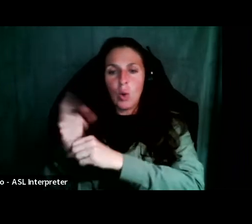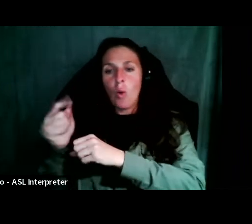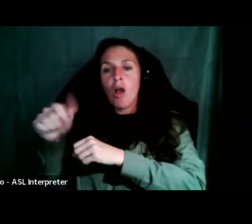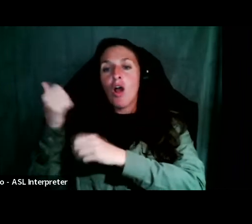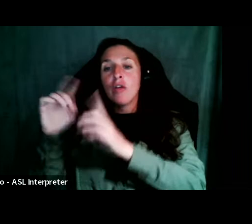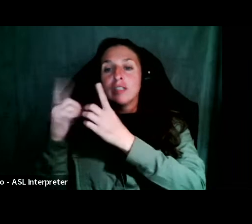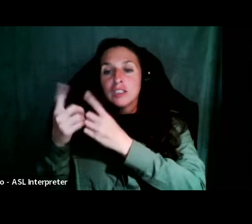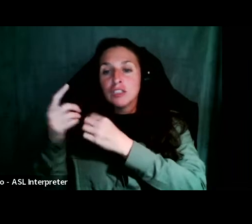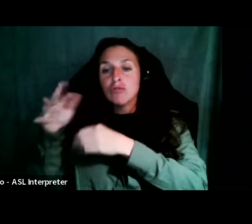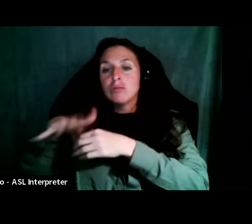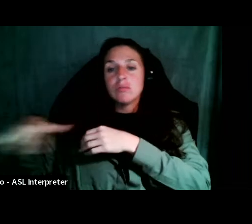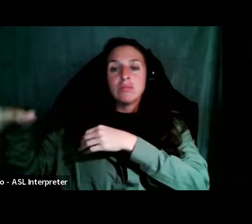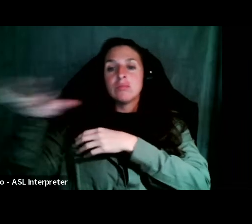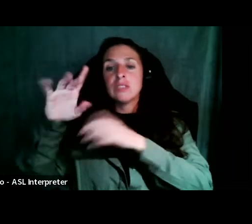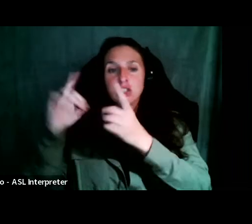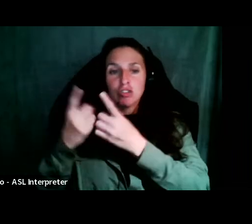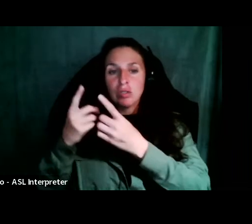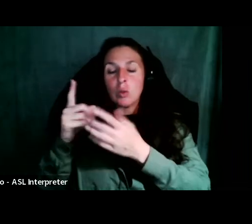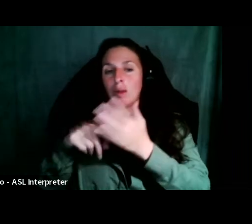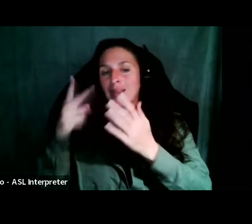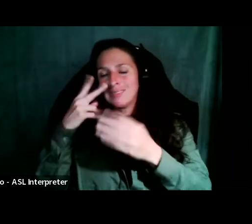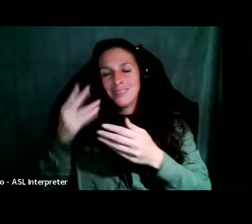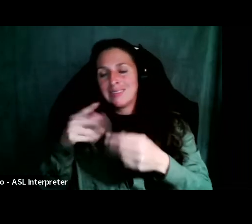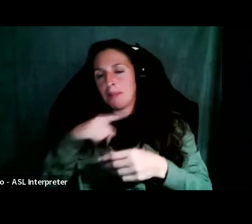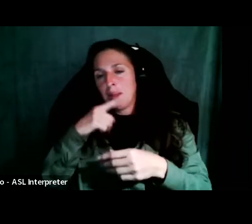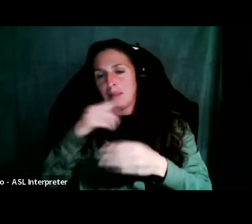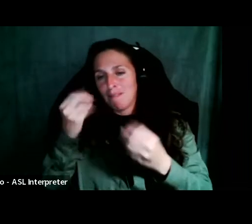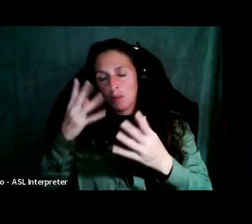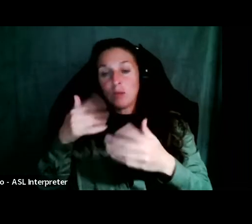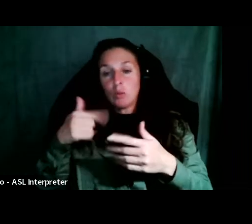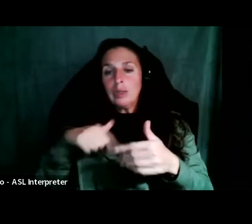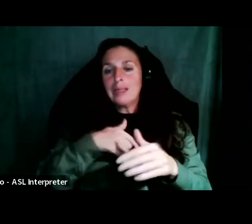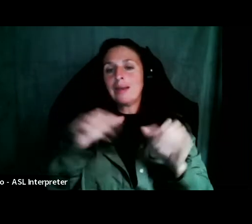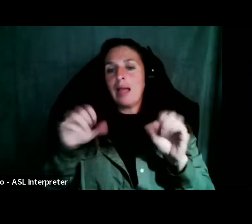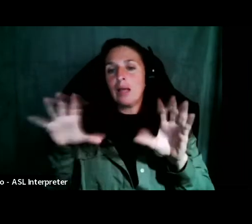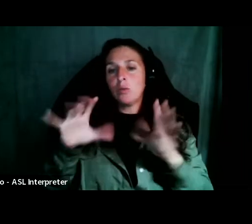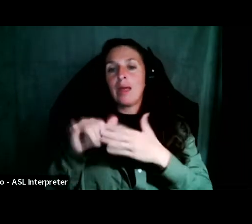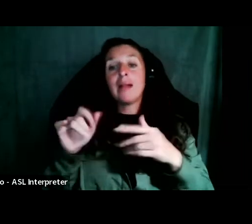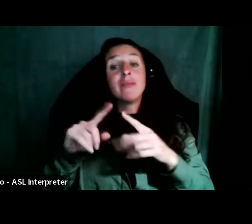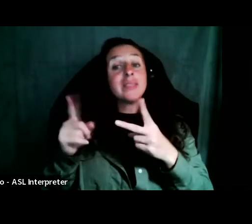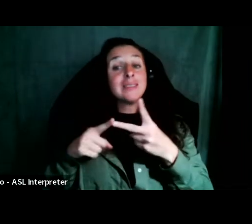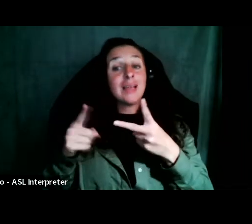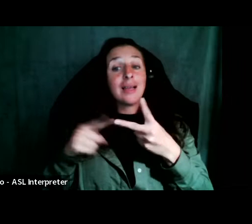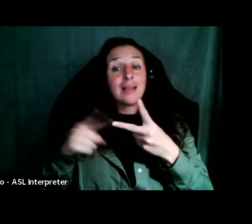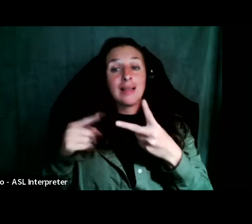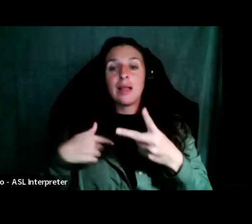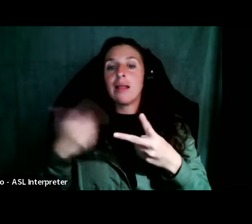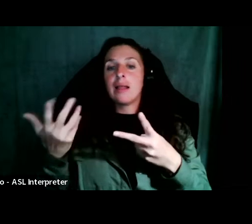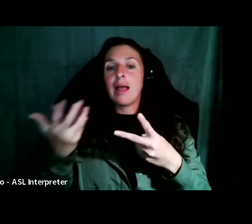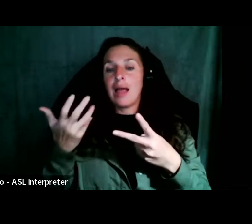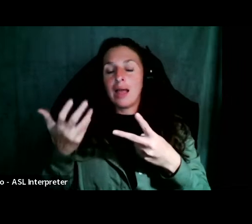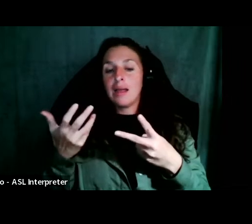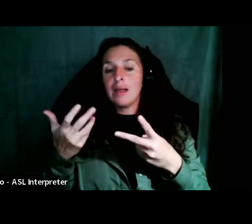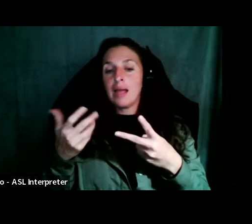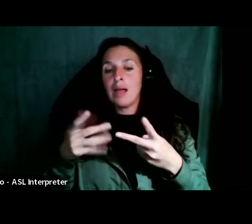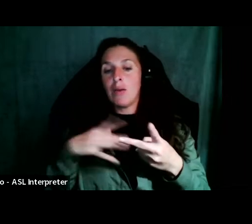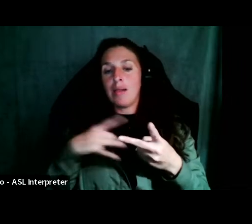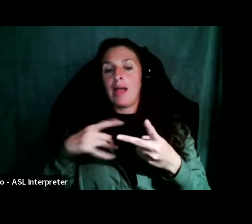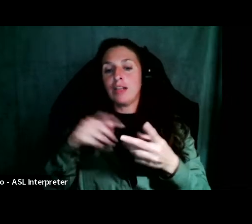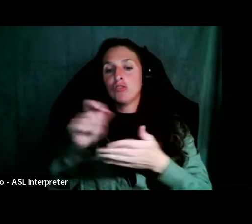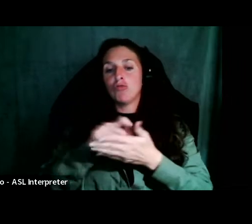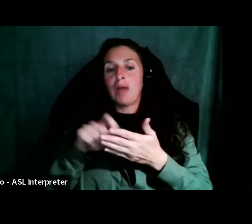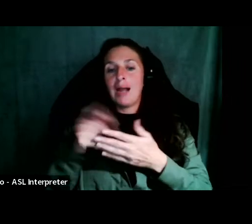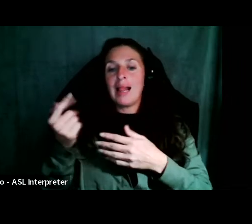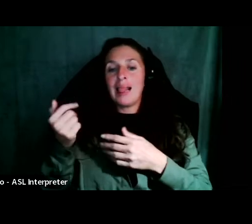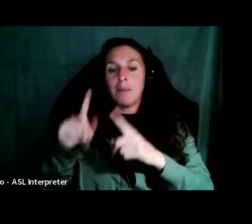seeing, things like that. That's all public information. So Right. we can do that. Secondly, I would like to write a little bit about why